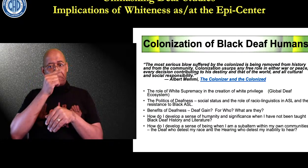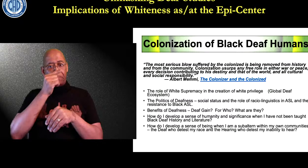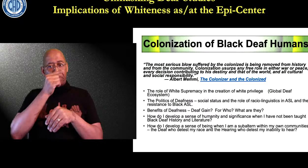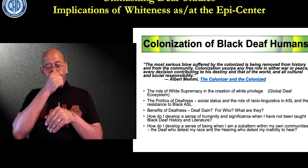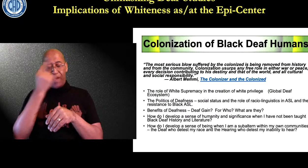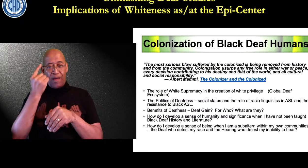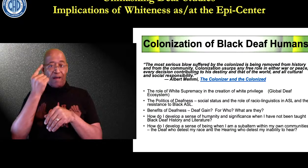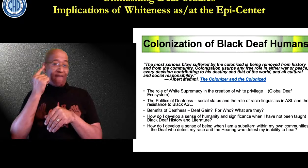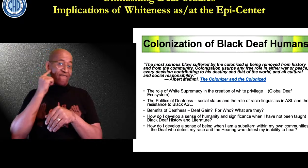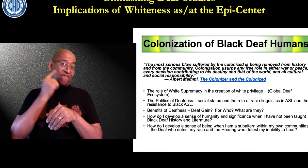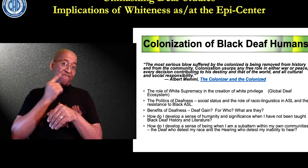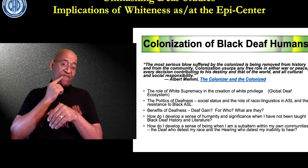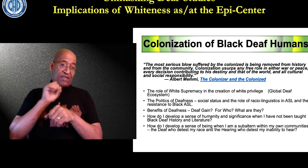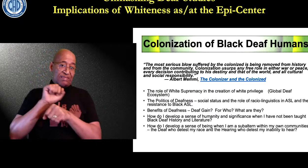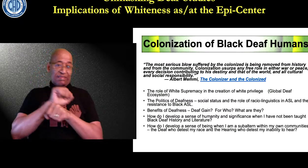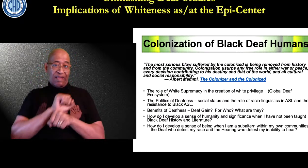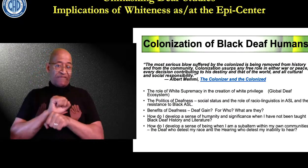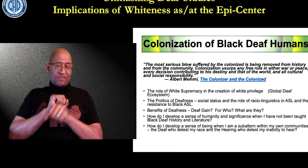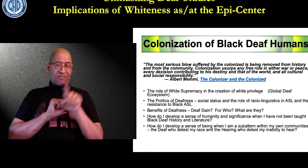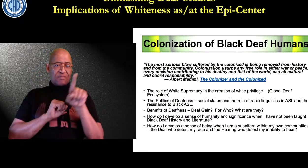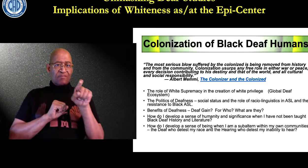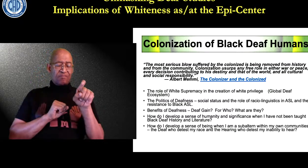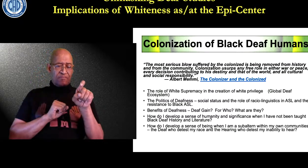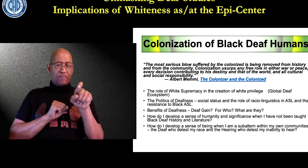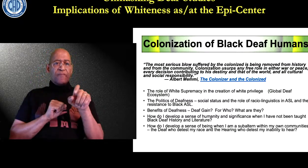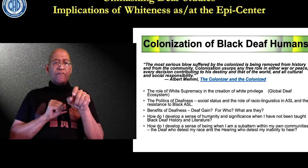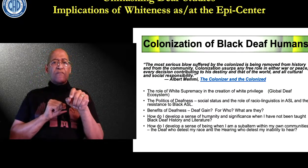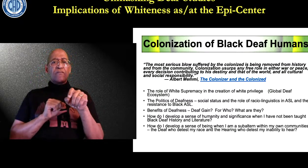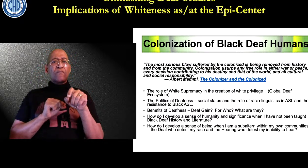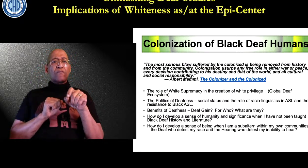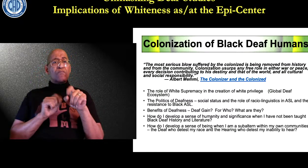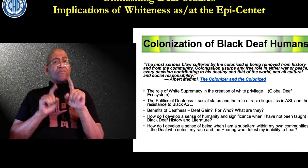ask the question, are you serious?